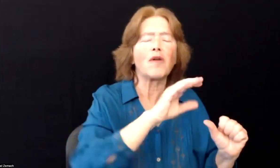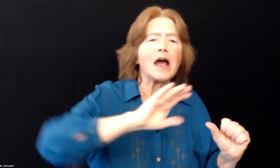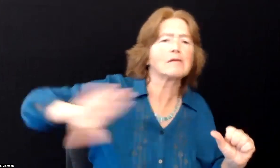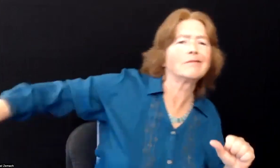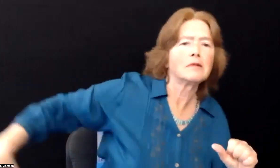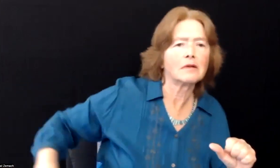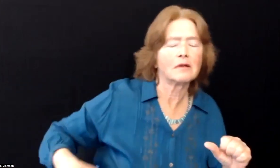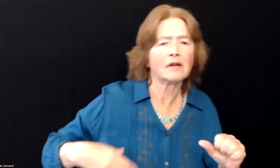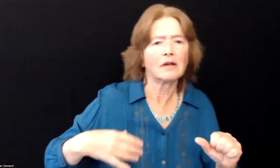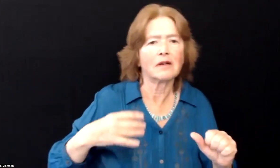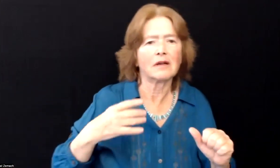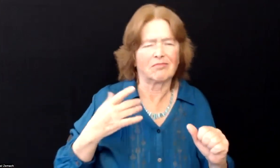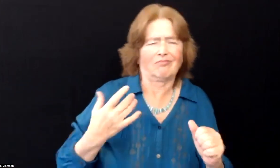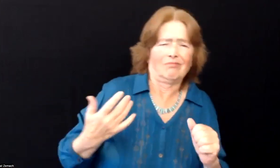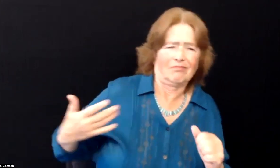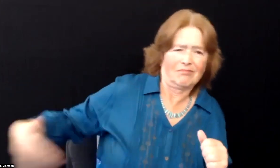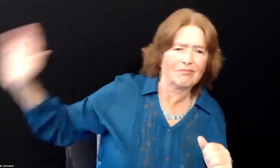And so they